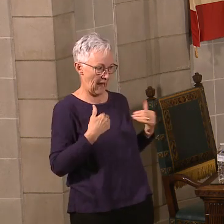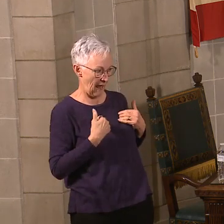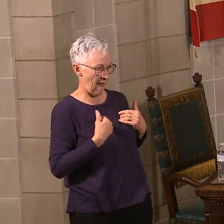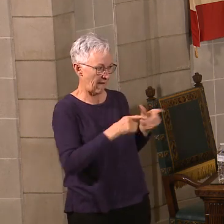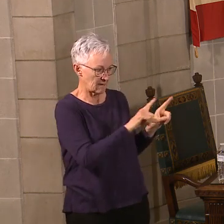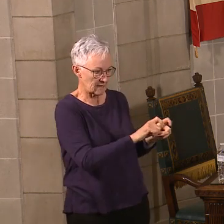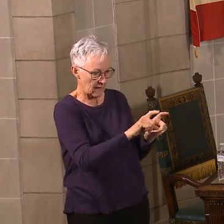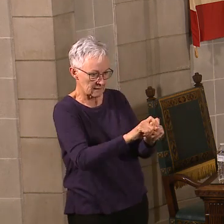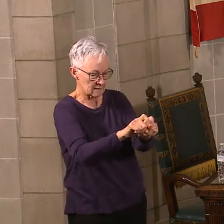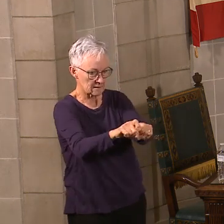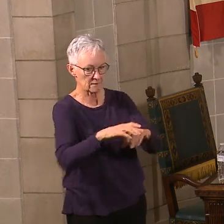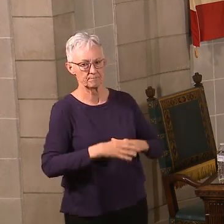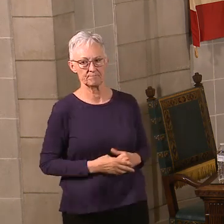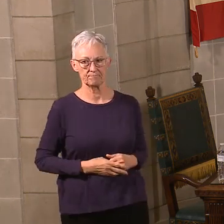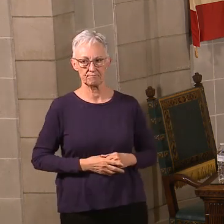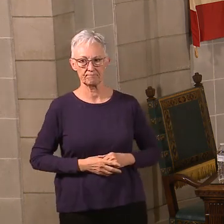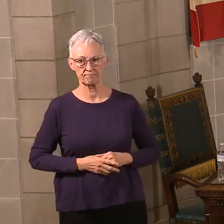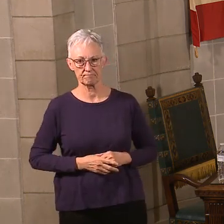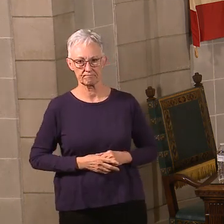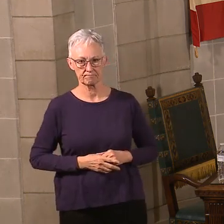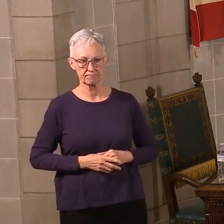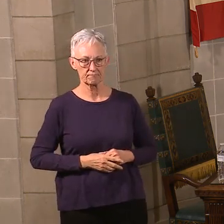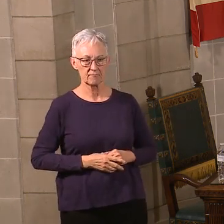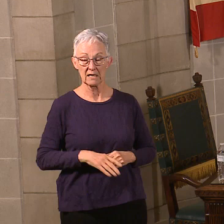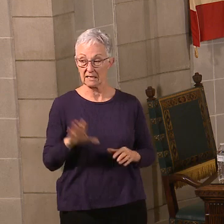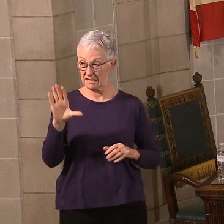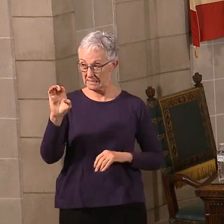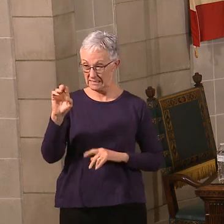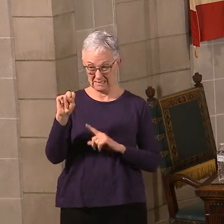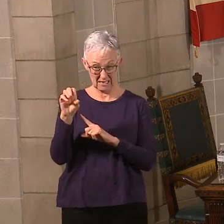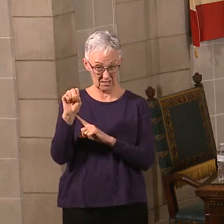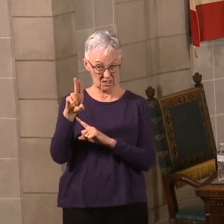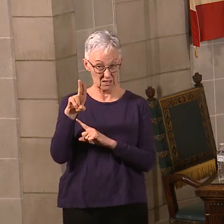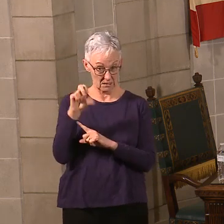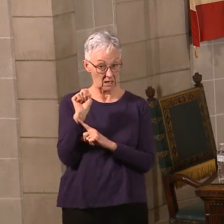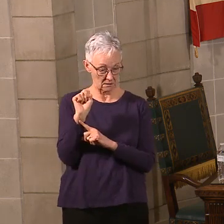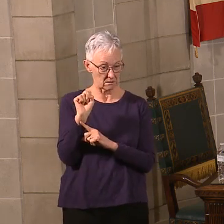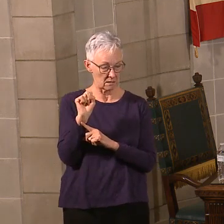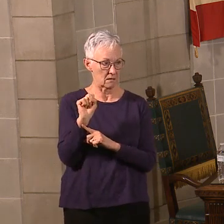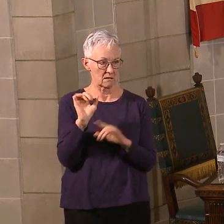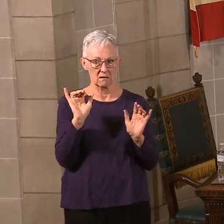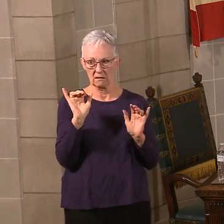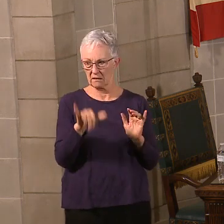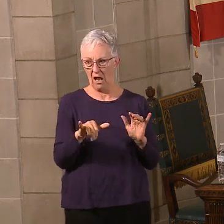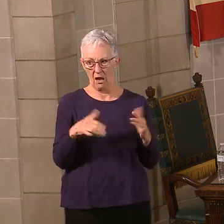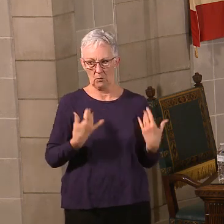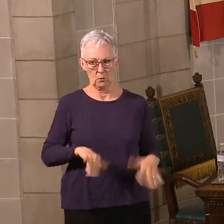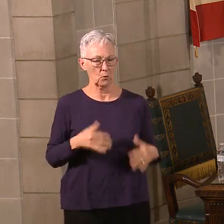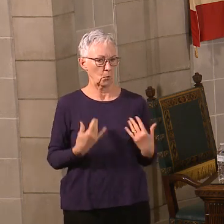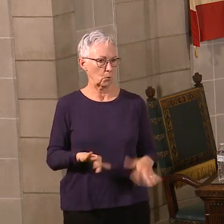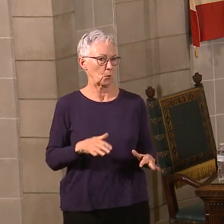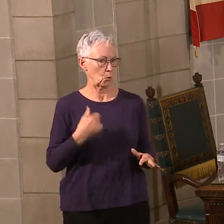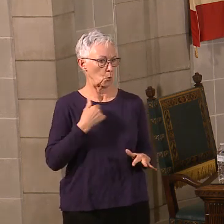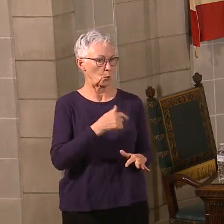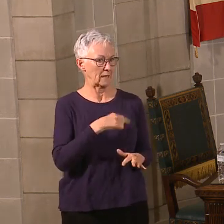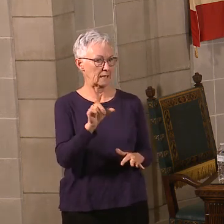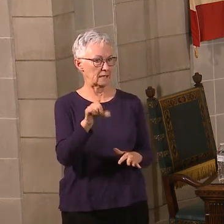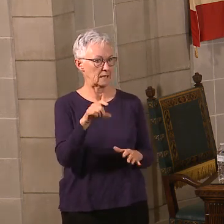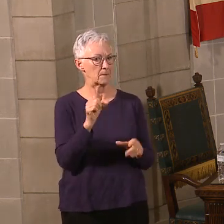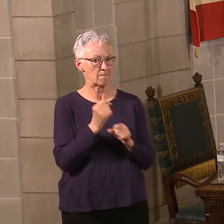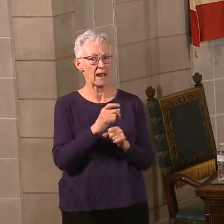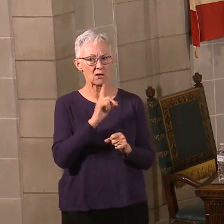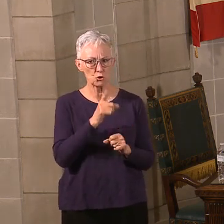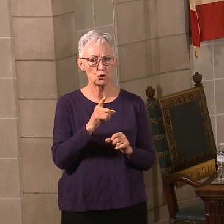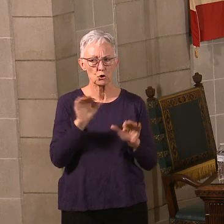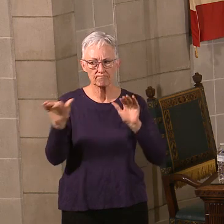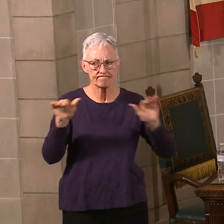encouraging everybody to fill out your census forms. Nebraska is actually, last I checked, was one of the number one or number two state with regard to returning census forms.